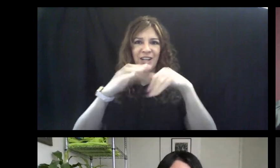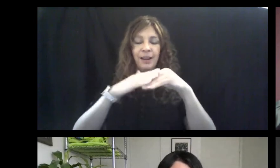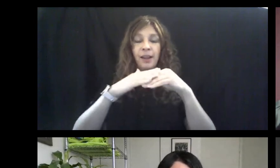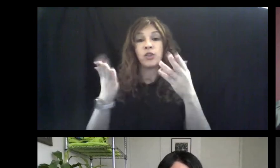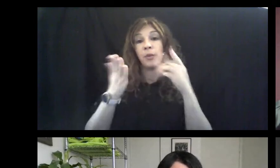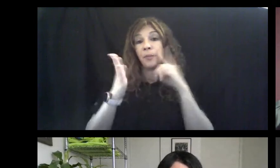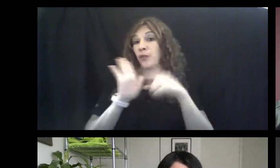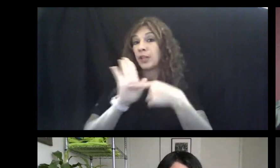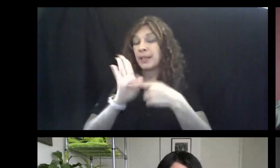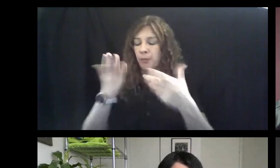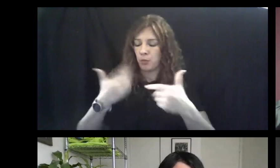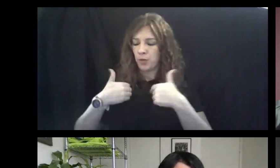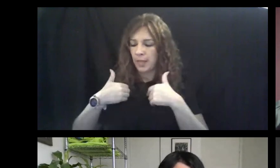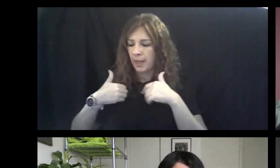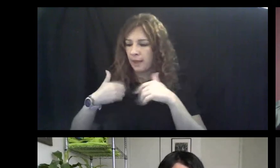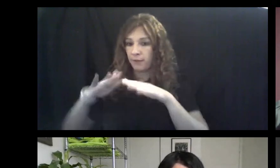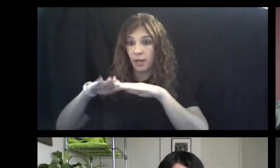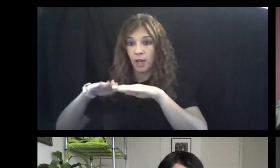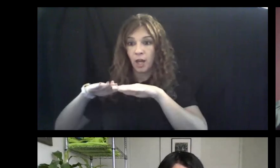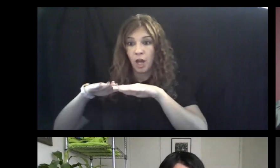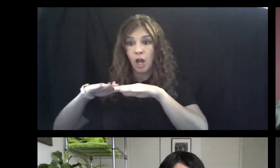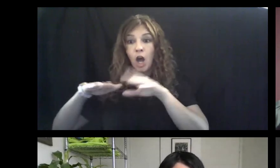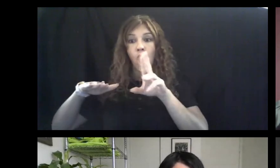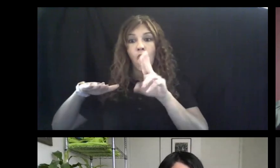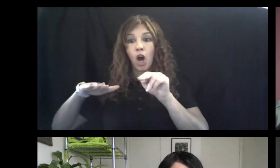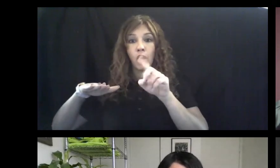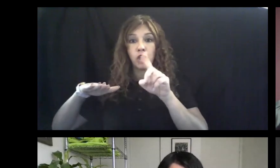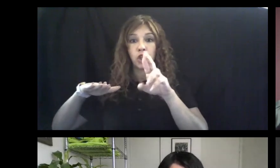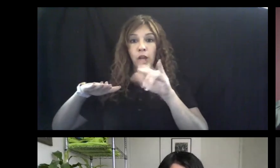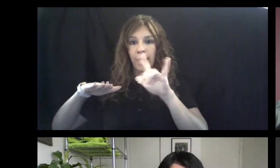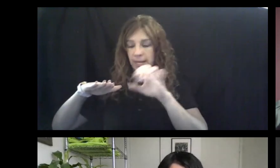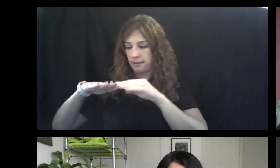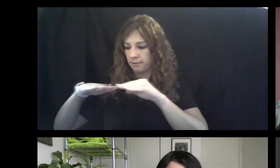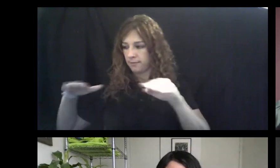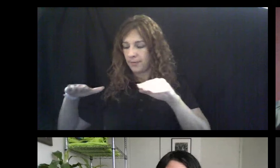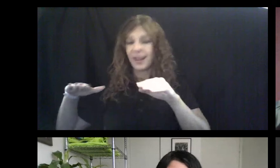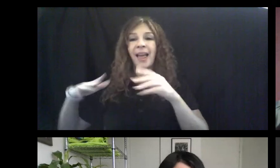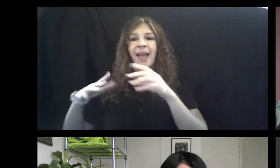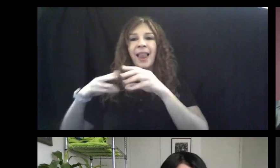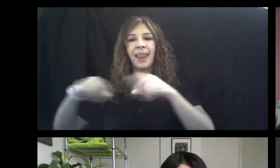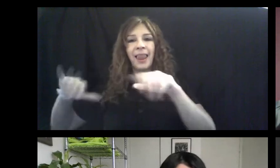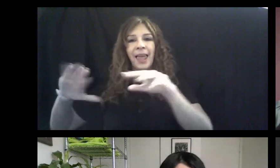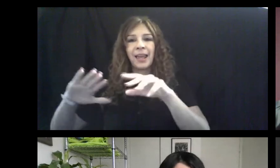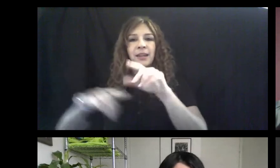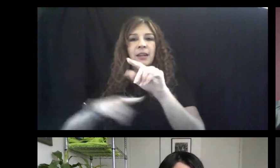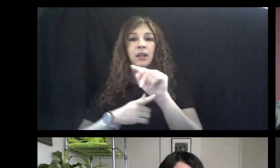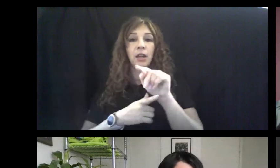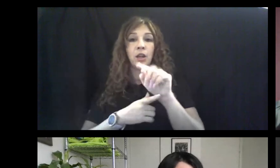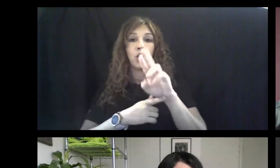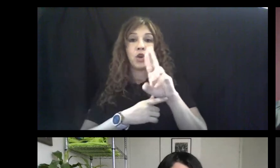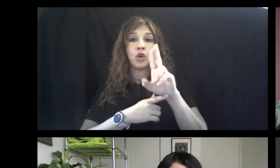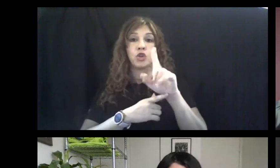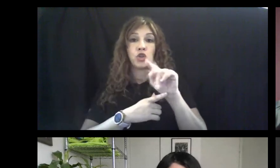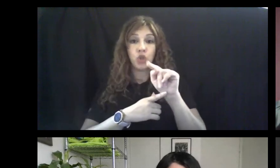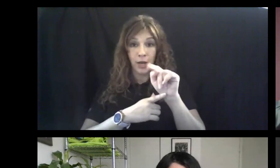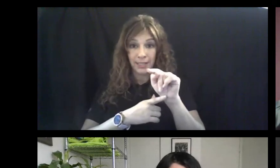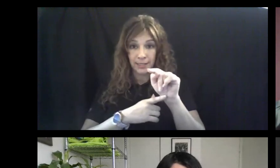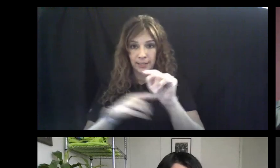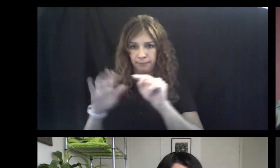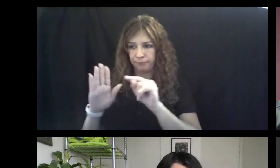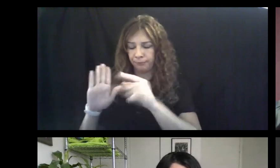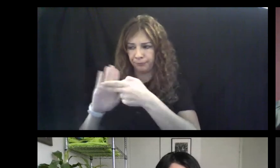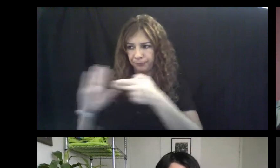an underlying land trust, and the land trust ensures that the property